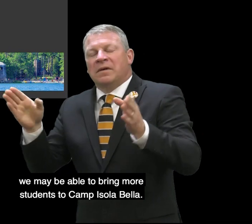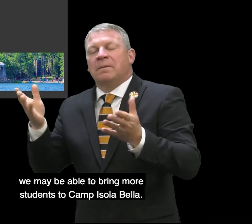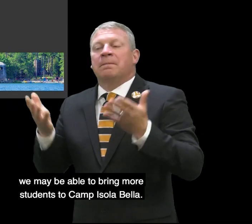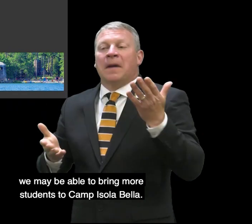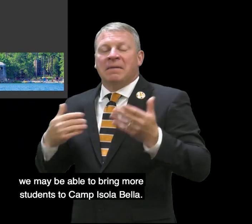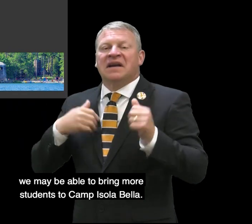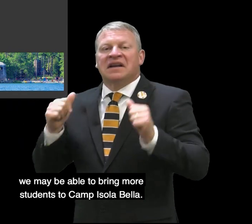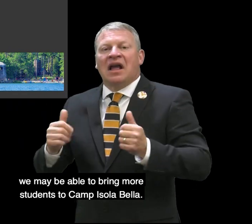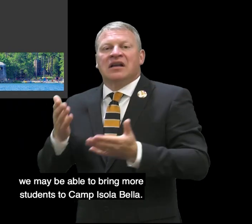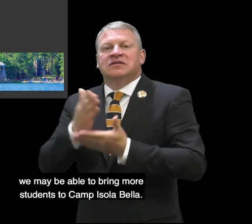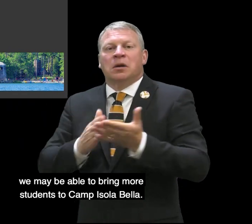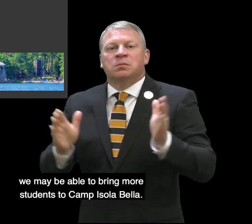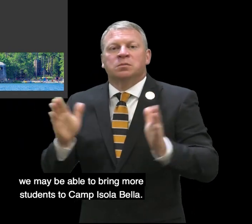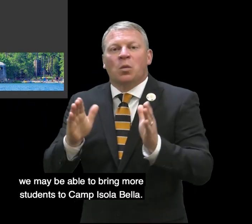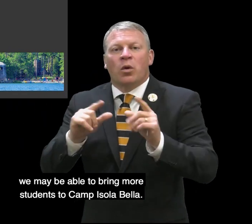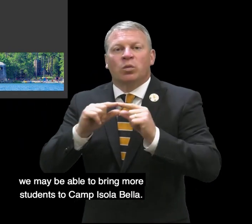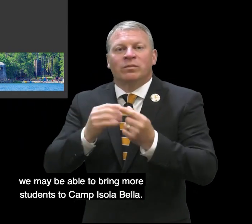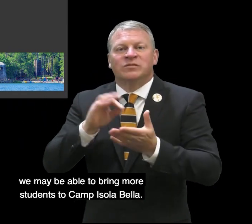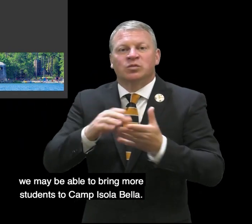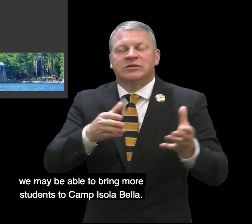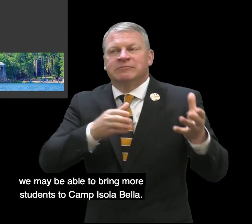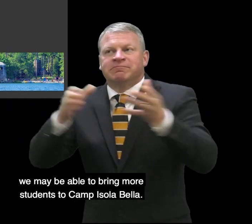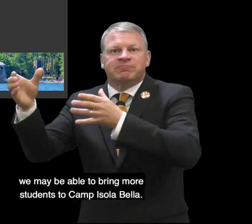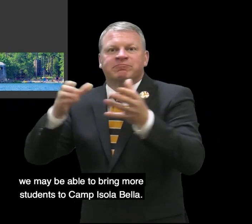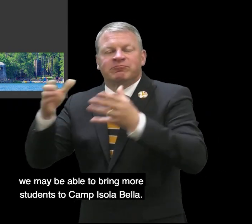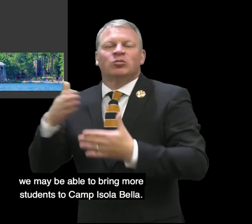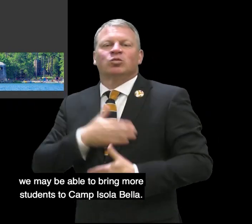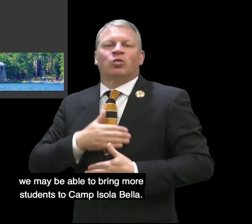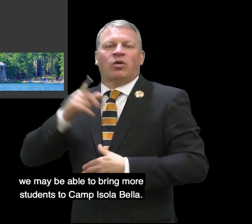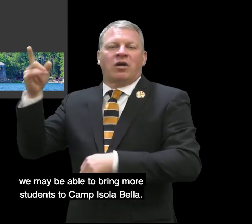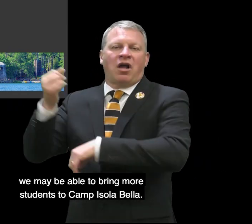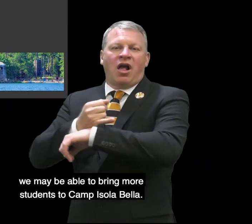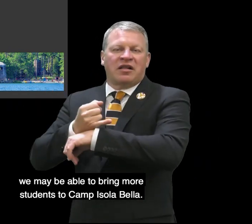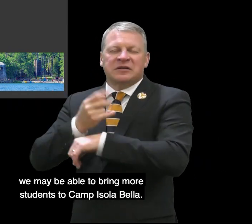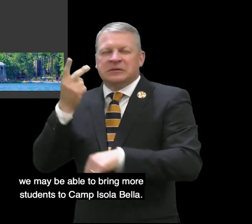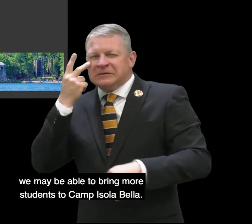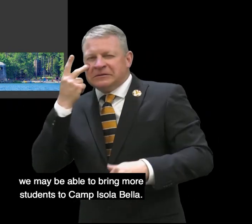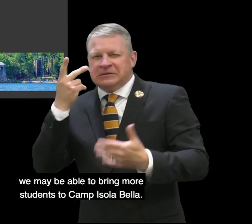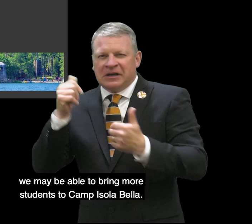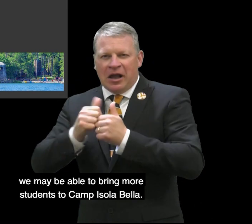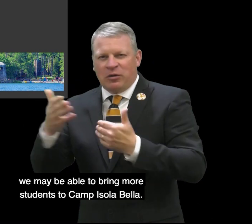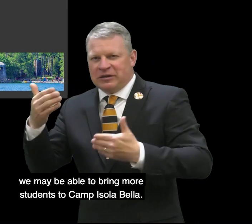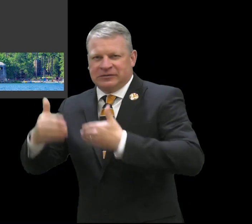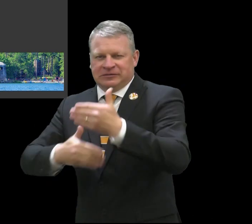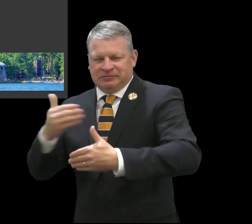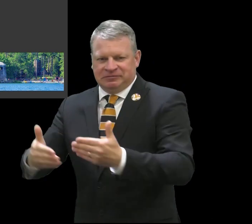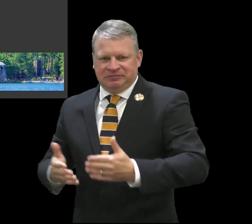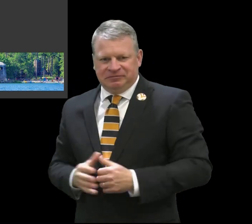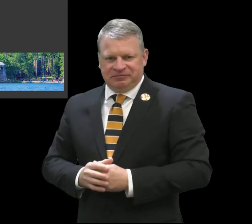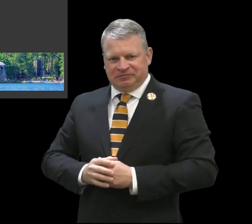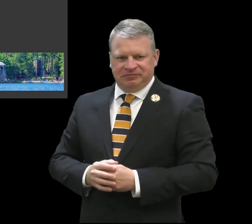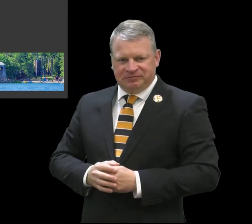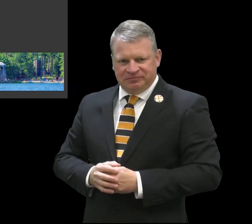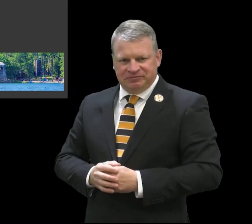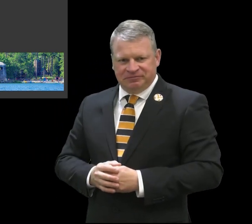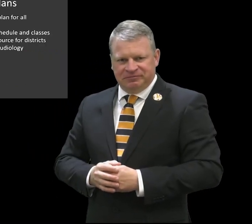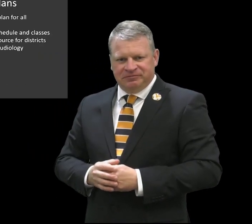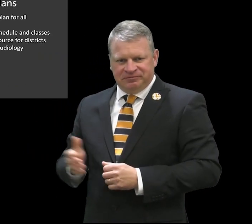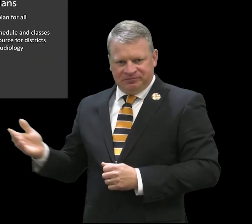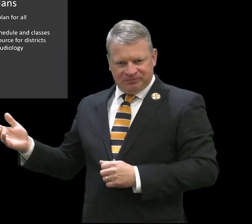We are currently in phase 1 of that reopening plan, with phase 2 being planned for June 20th. If all goes well and the state continues